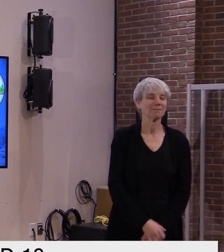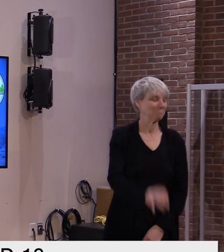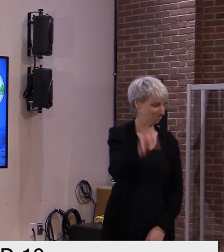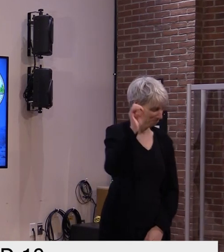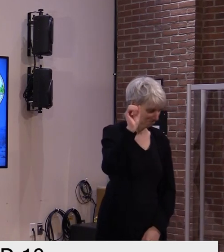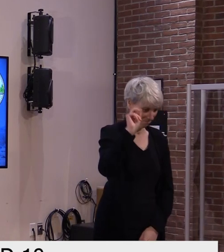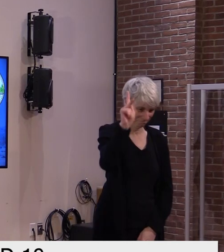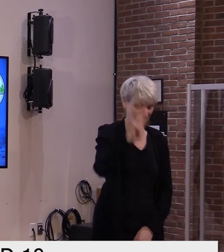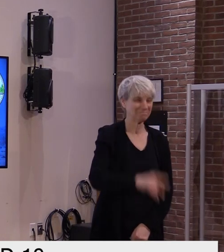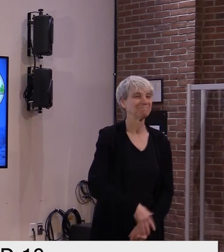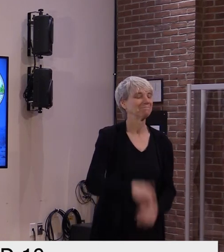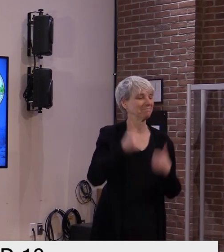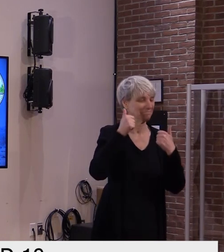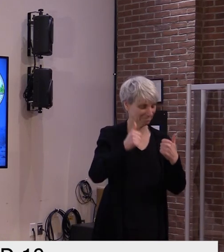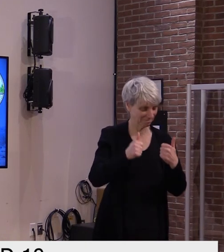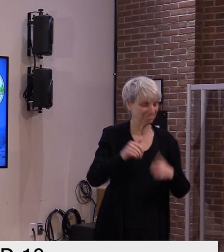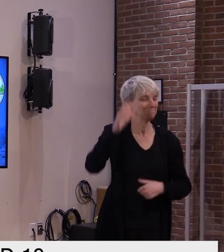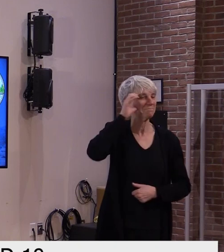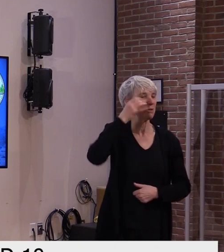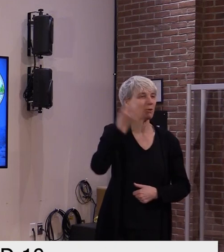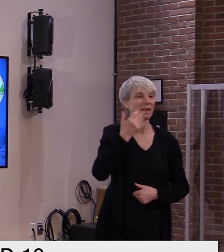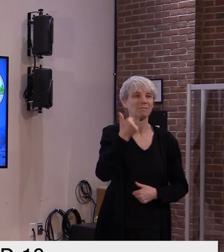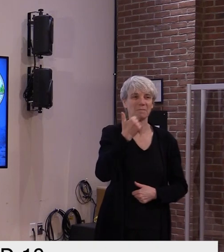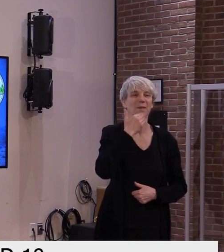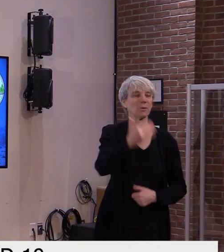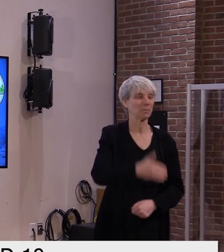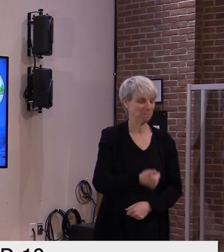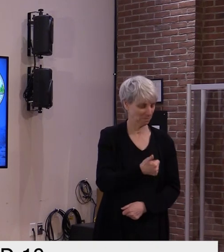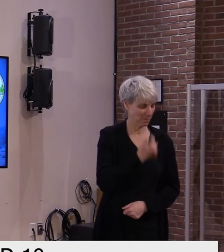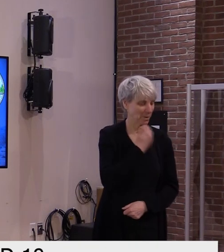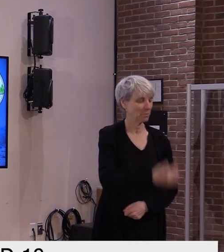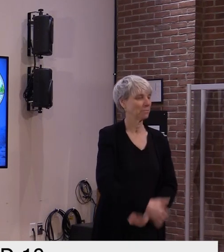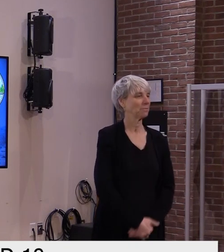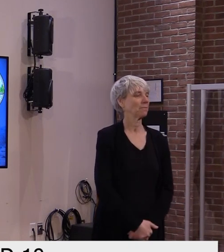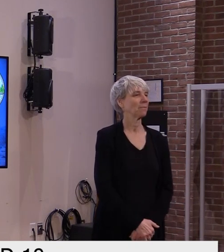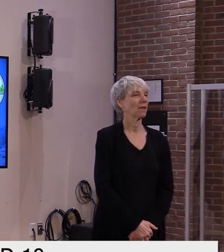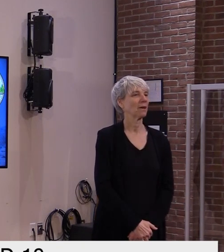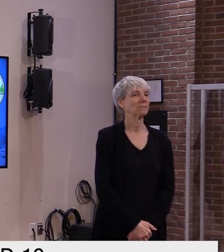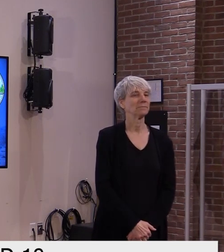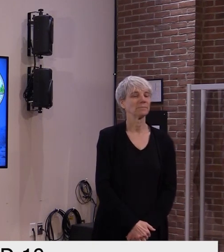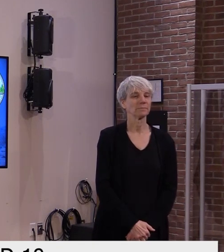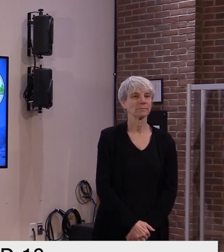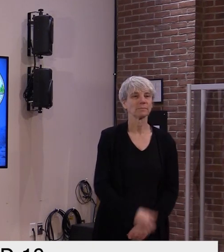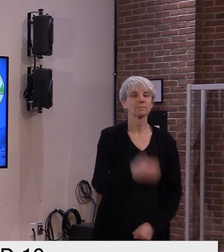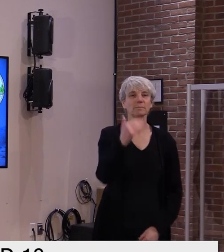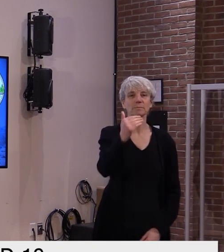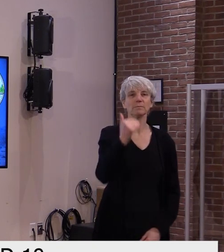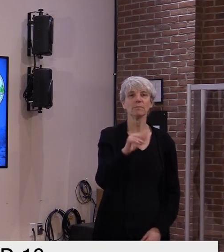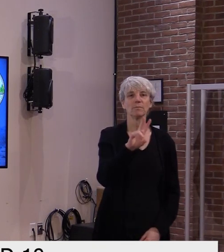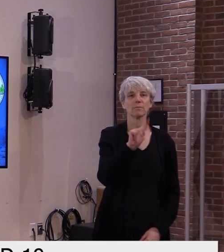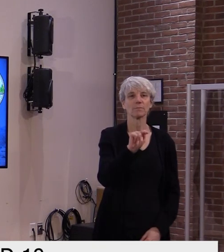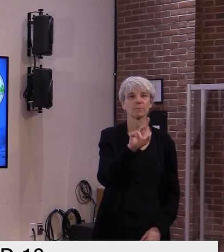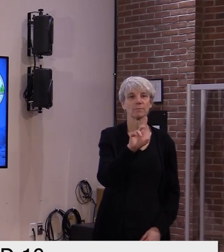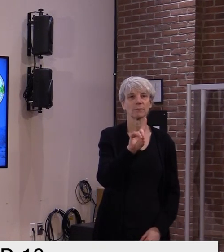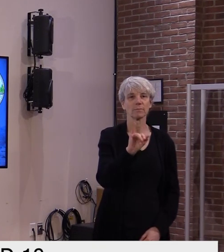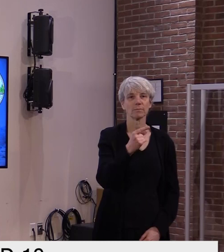Okay, I'll have to check in then. All right. Thank you. Thank you. Aaron, BT